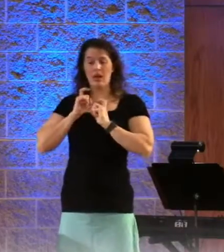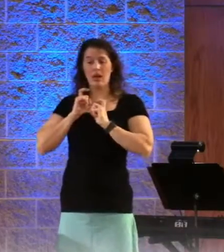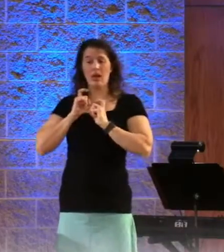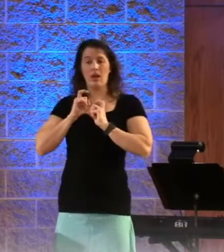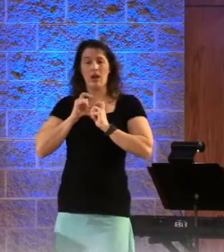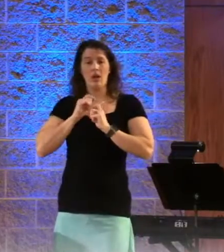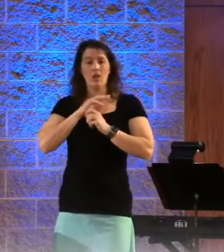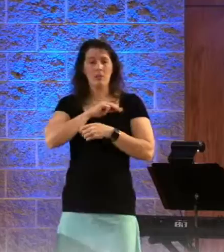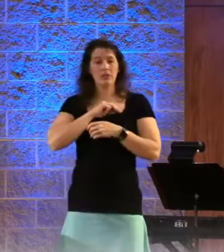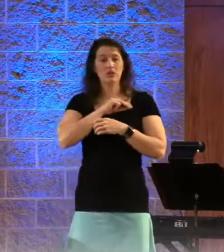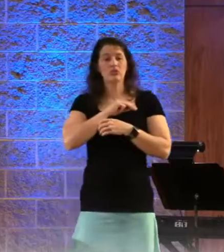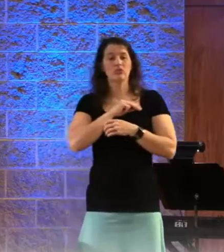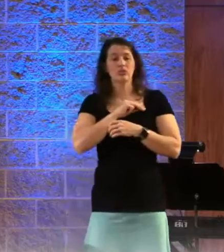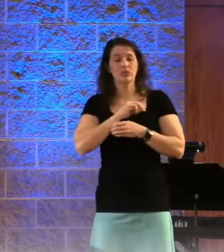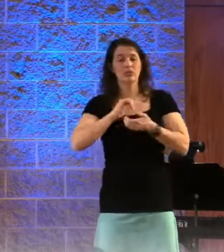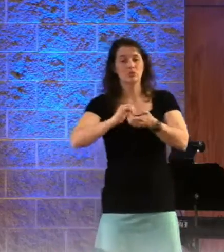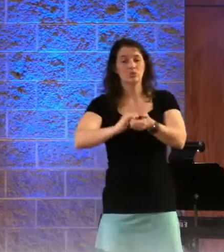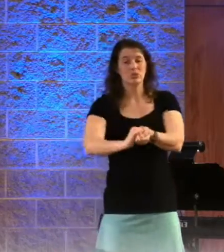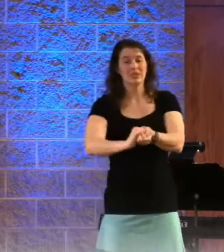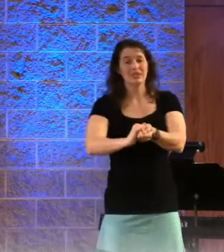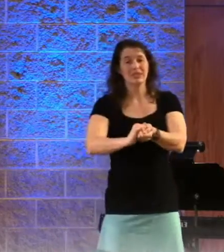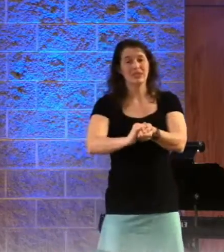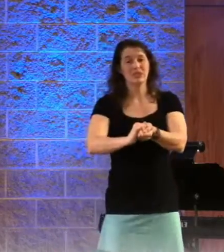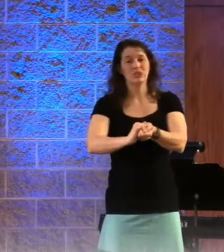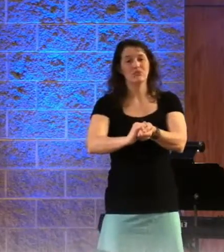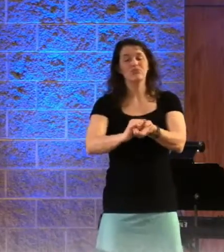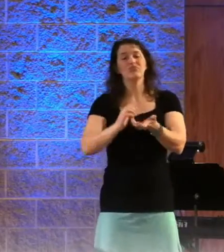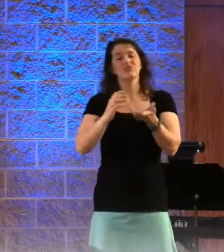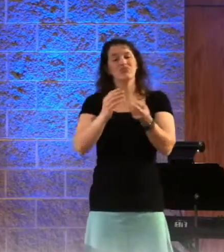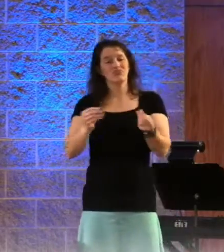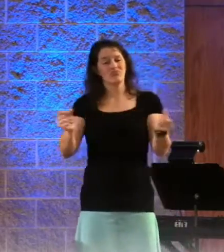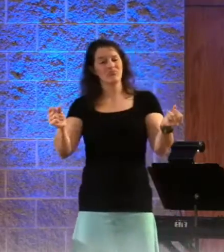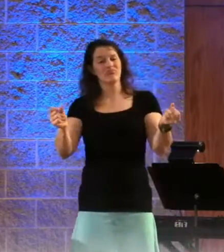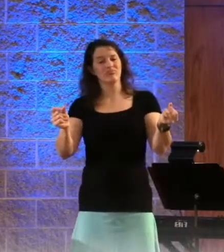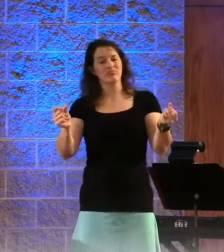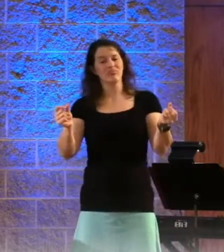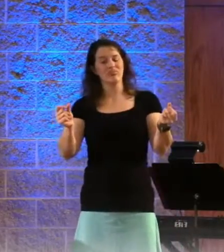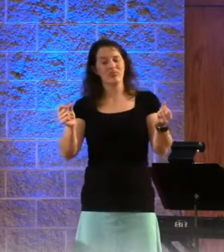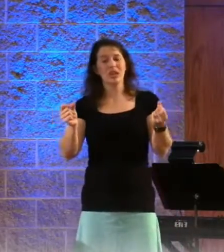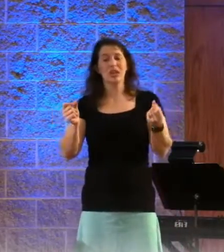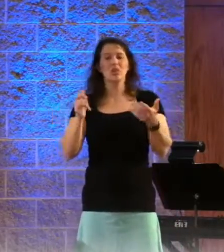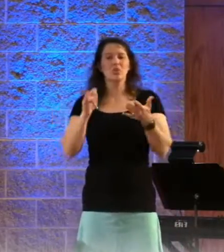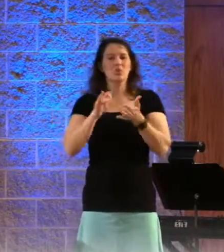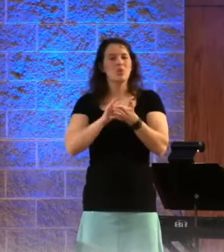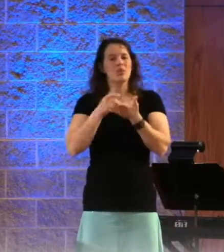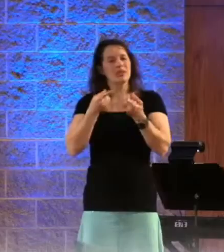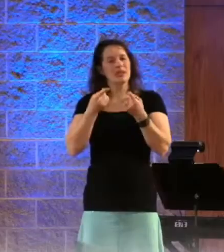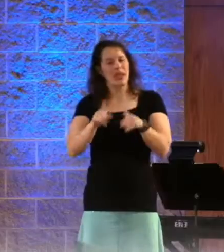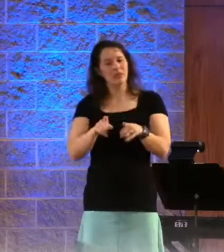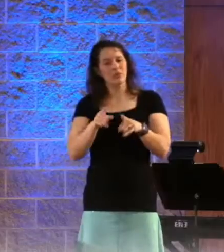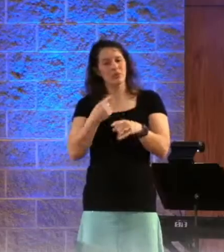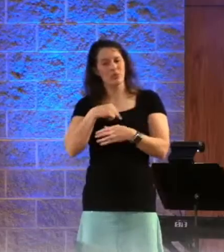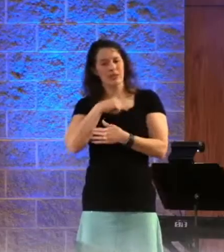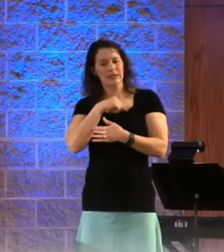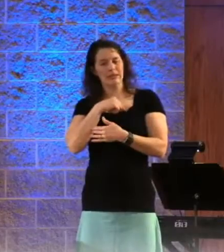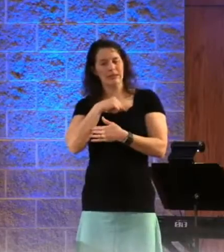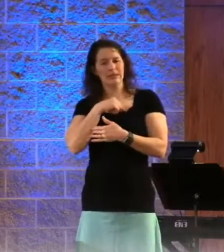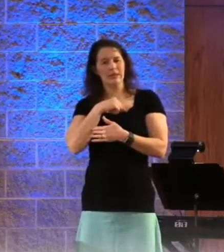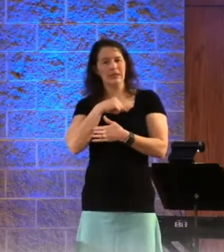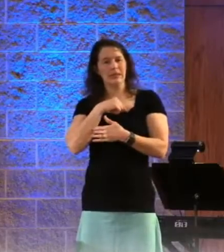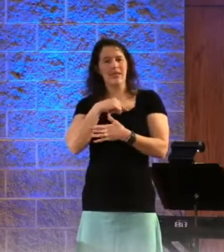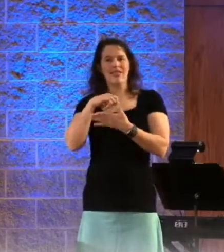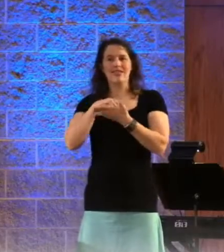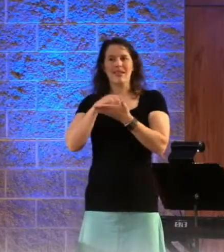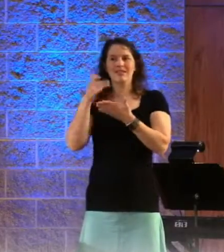the ministry of reconciliation. And so reconciliation is what has happened to us. It's what God